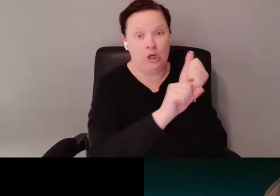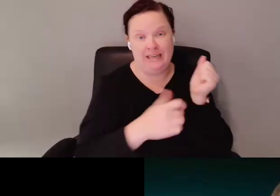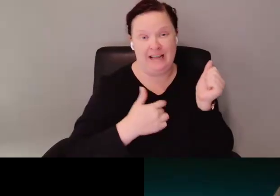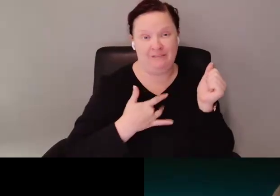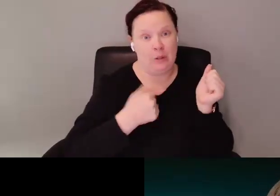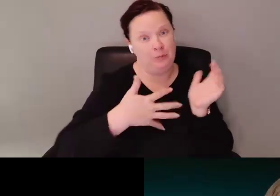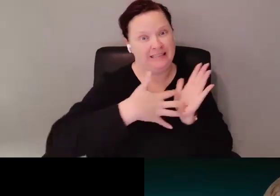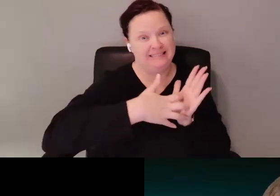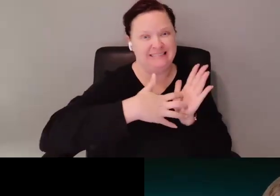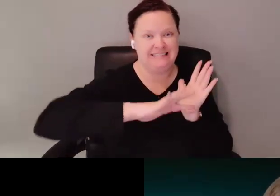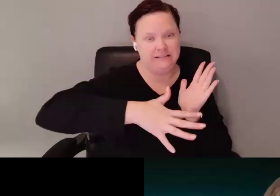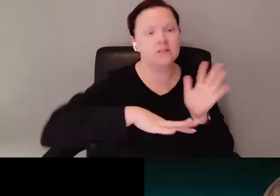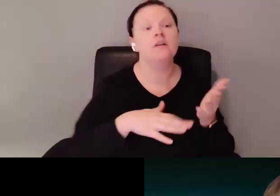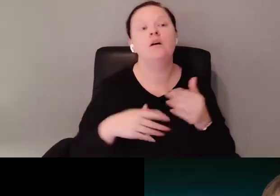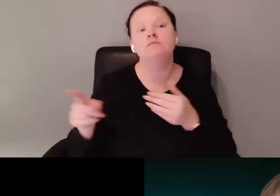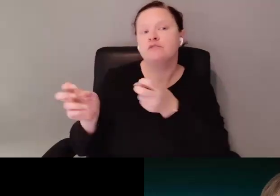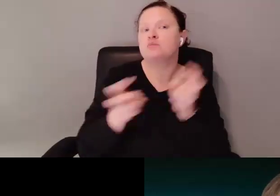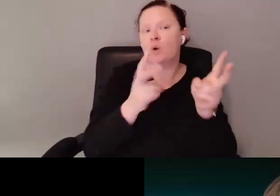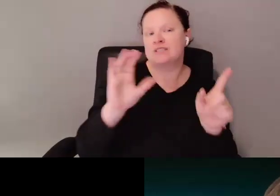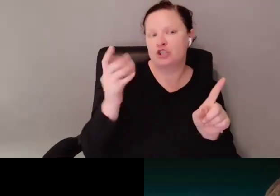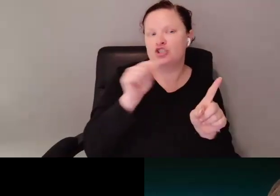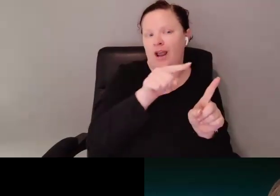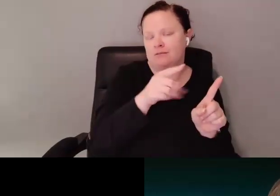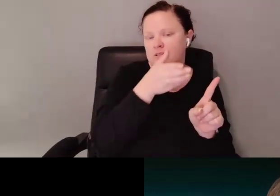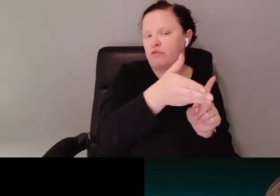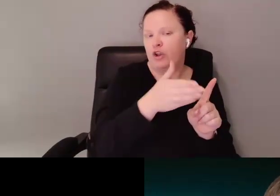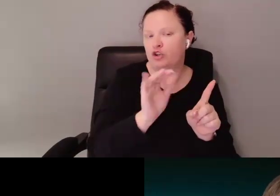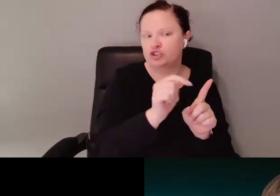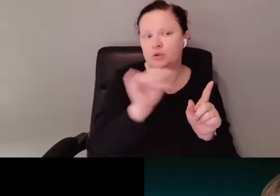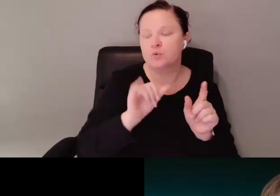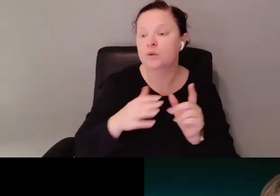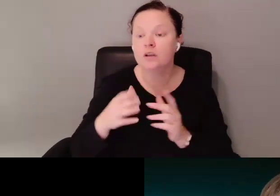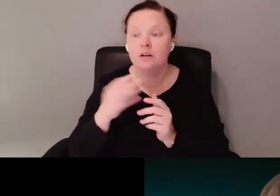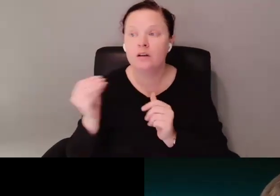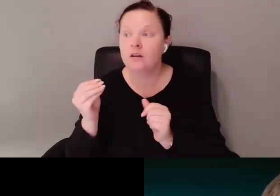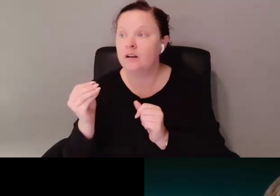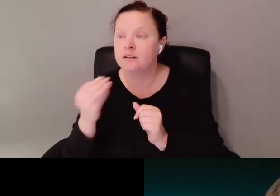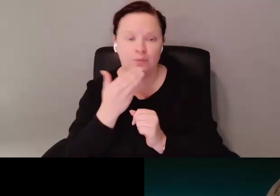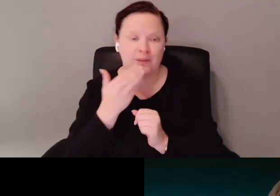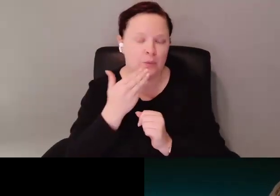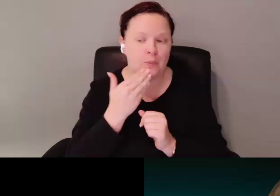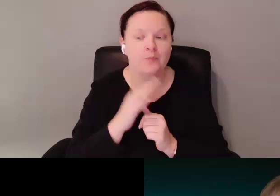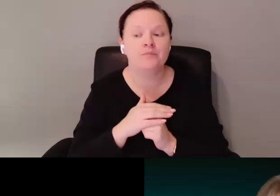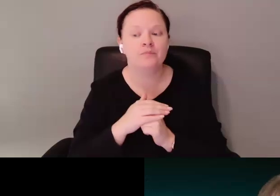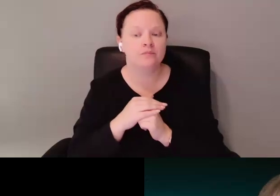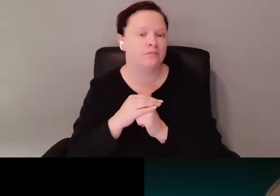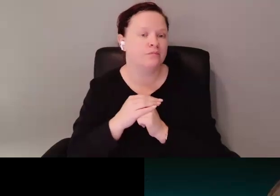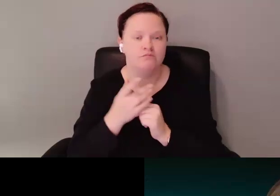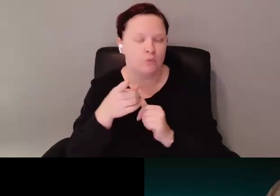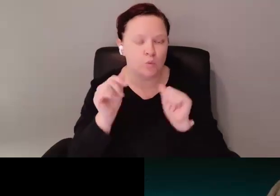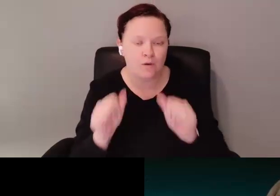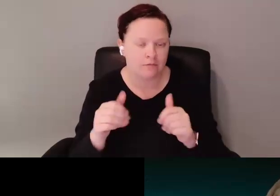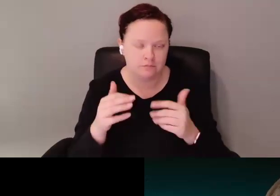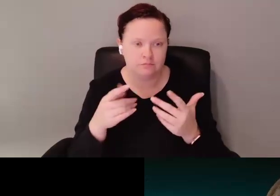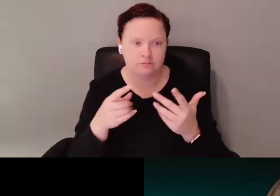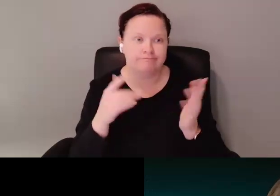that. Okay, So that was that's my in the last thing. chat. That is in the chat as Okay, well. great. Thank you. And you can, go